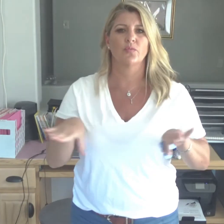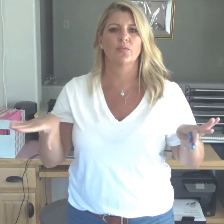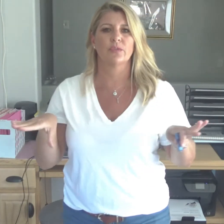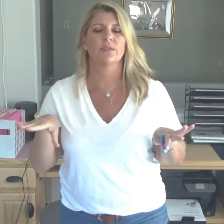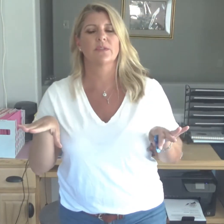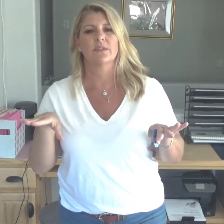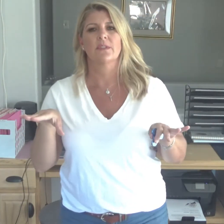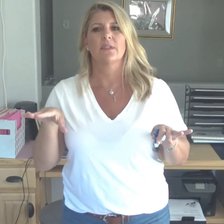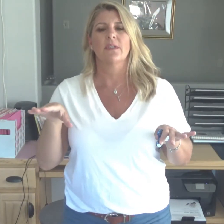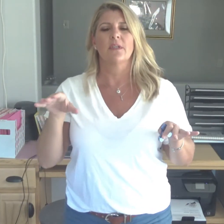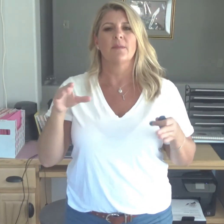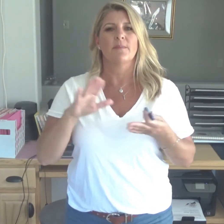So your children